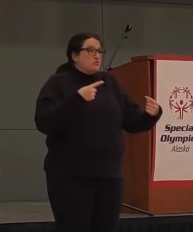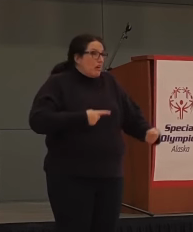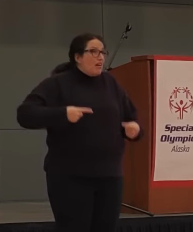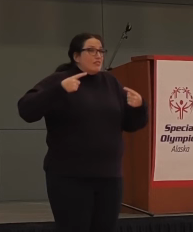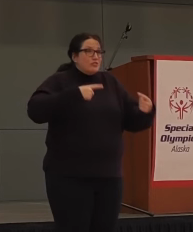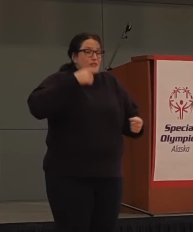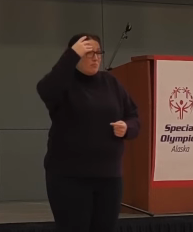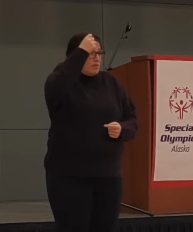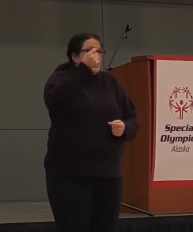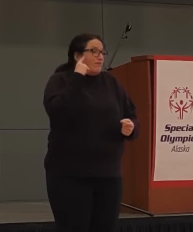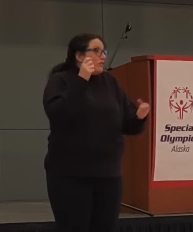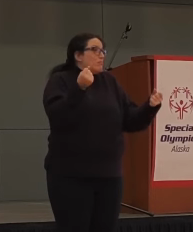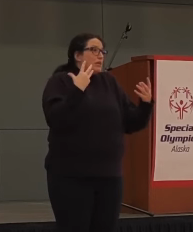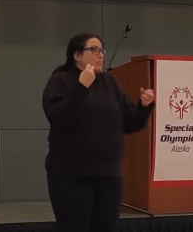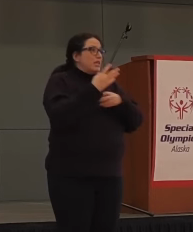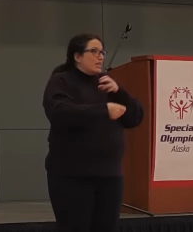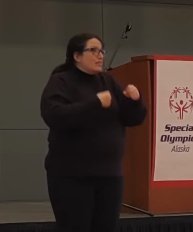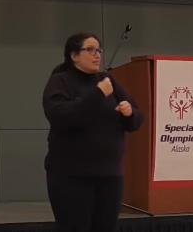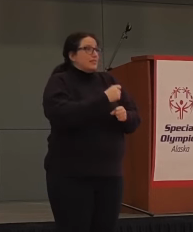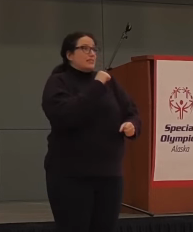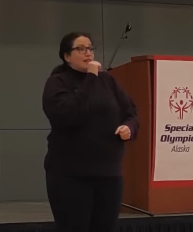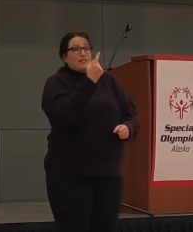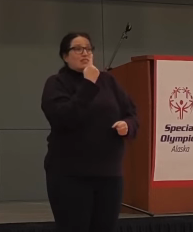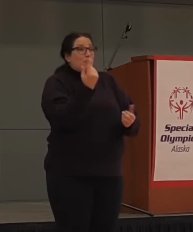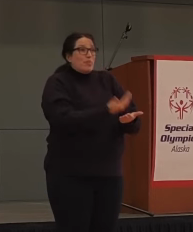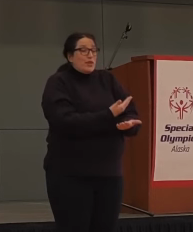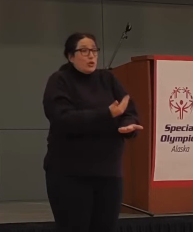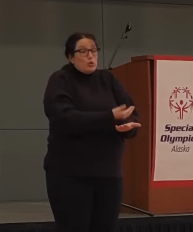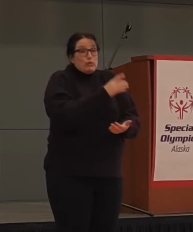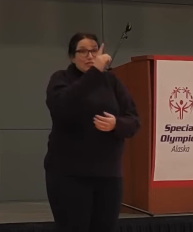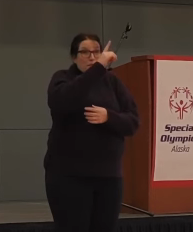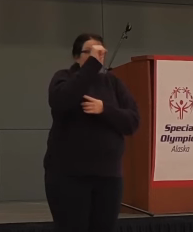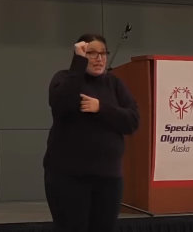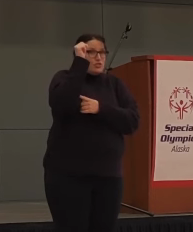It's not something new. Dementia is not a